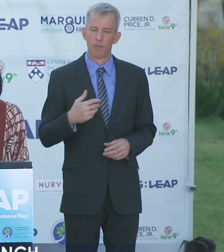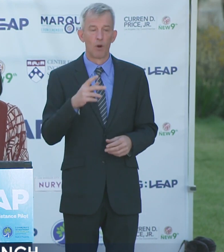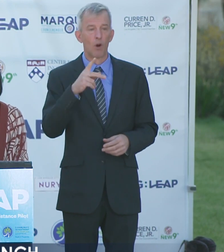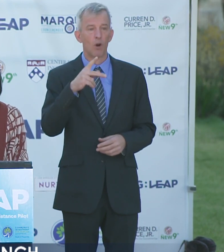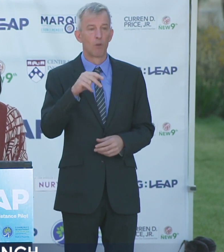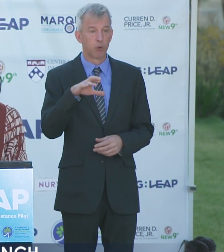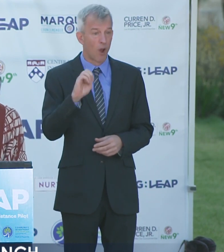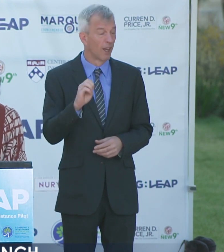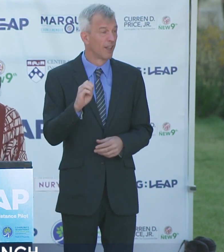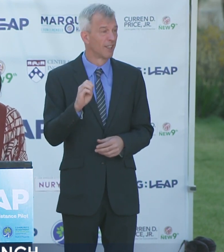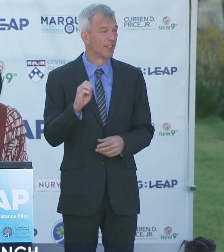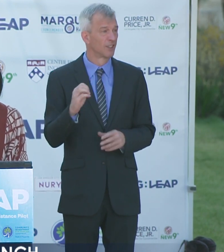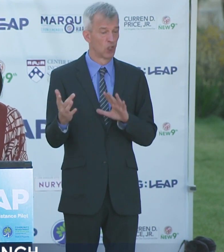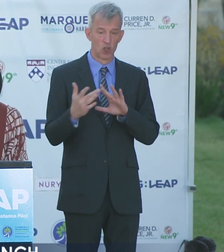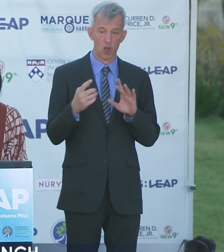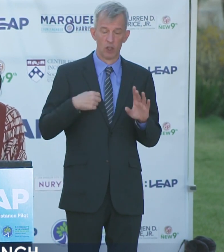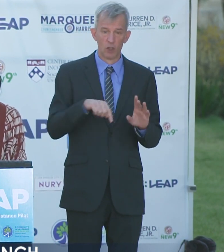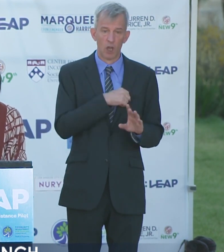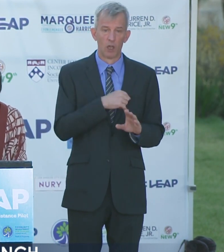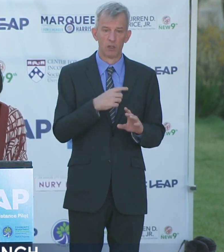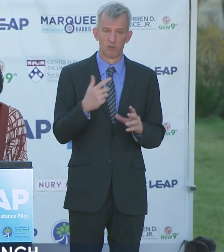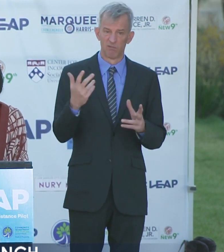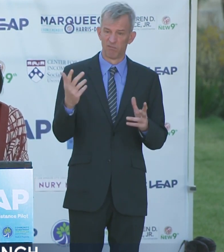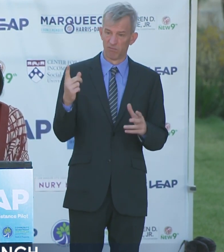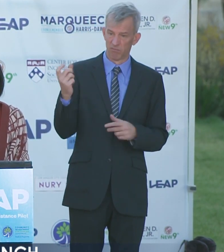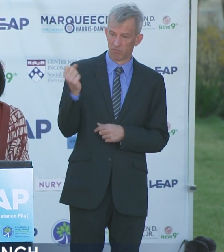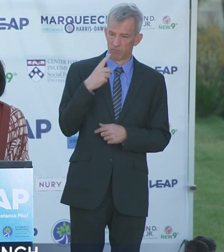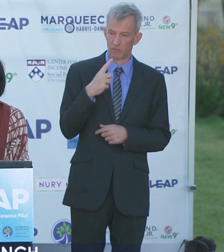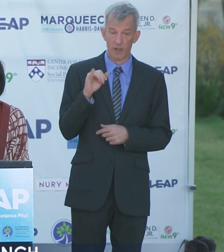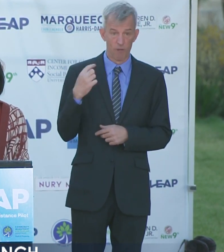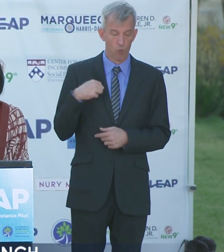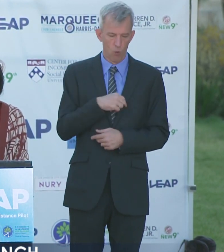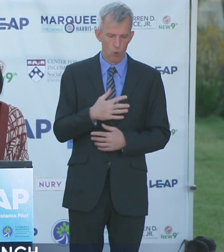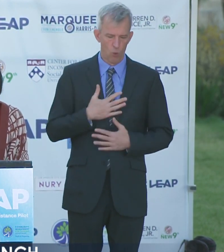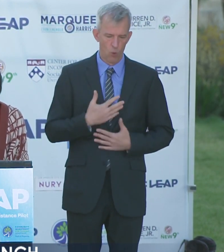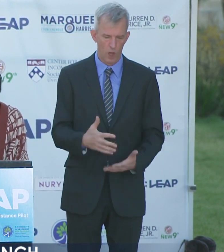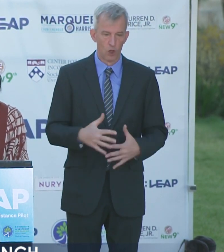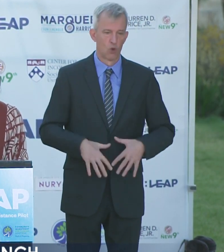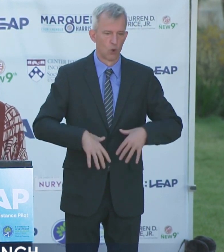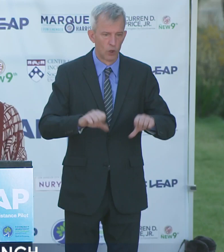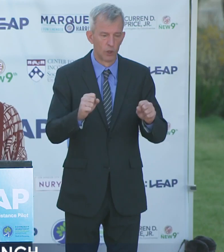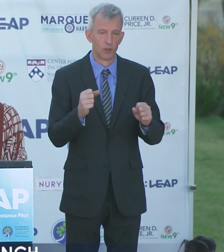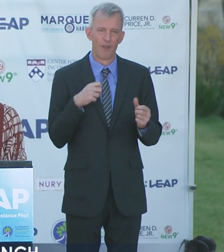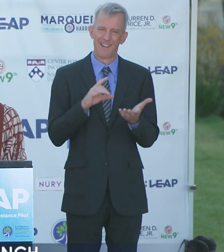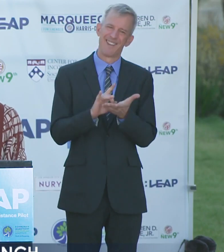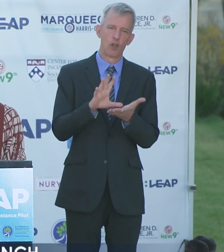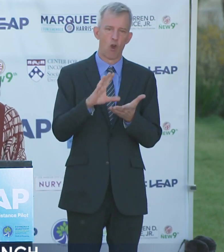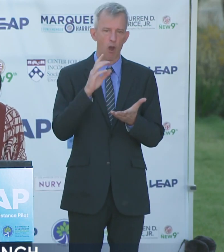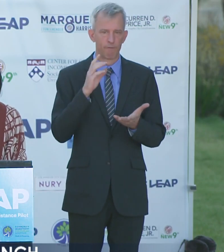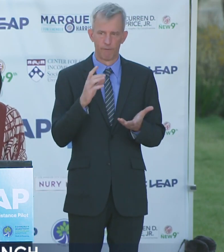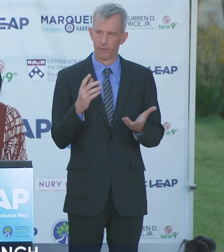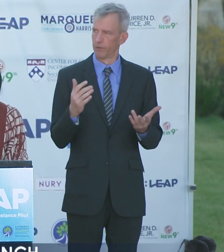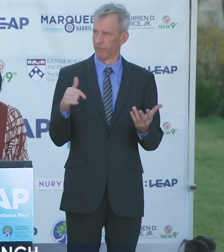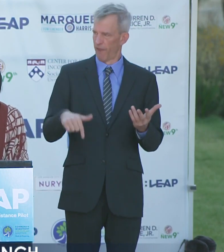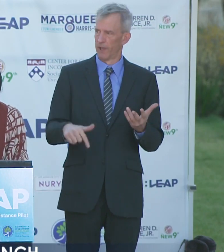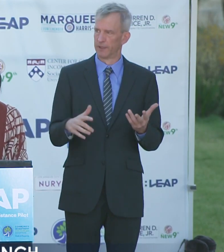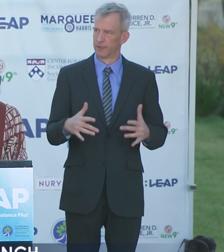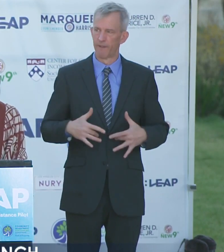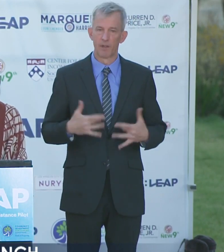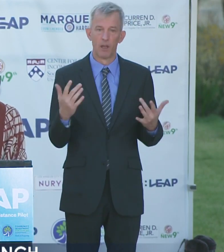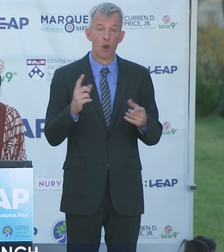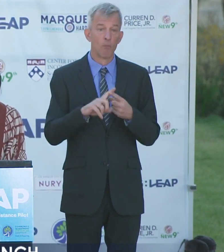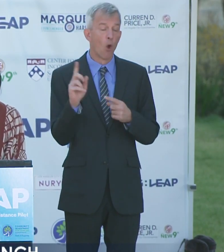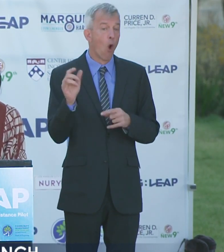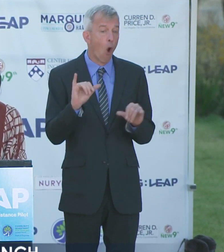if LA Trade Tech College would be willing to host today's kickoff for Big Leap, but also if we would consider acting